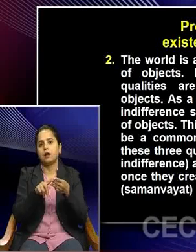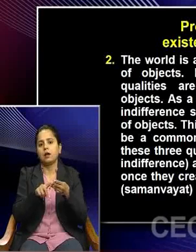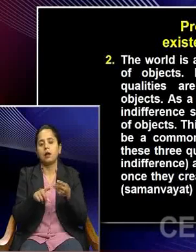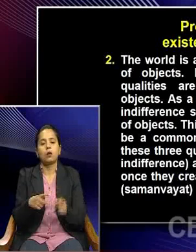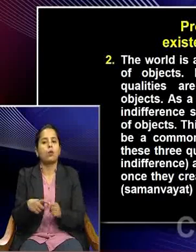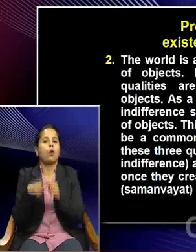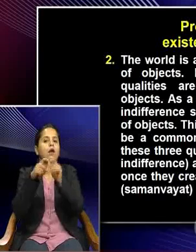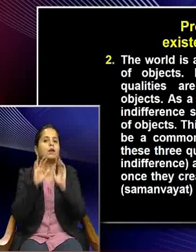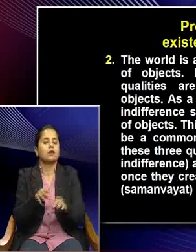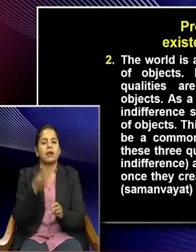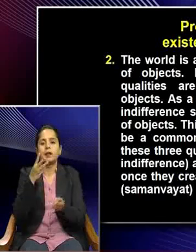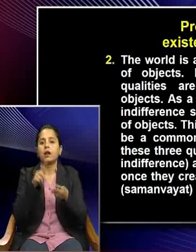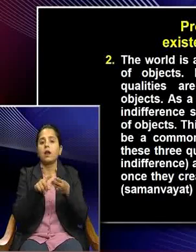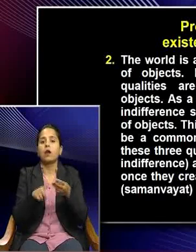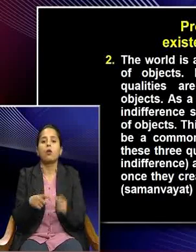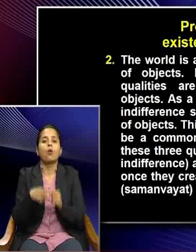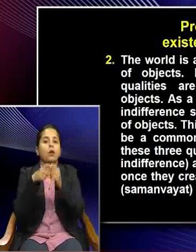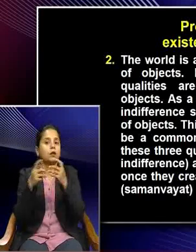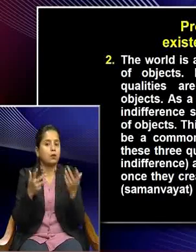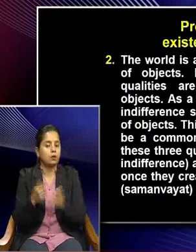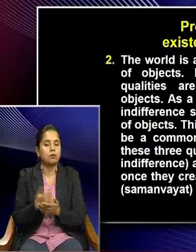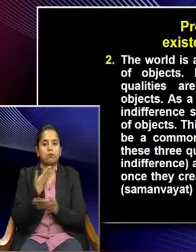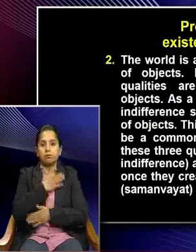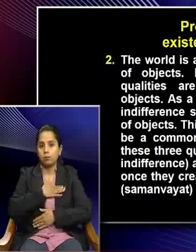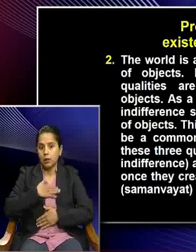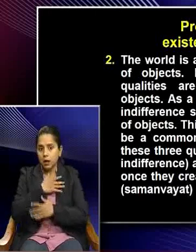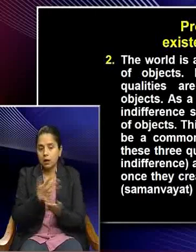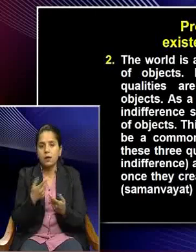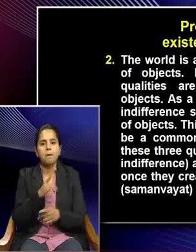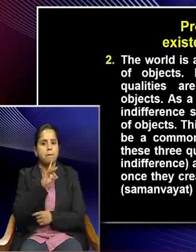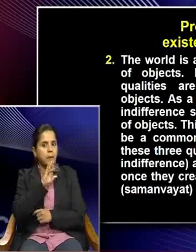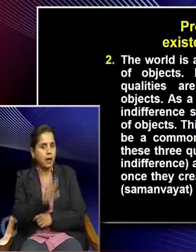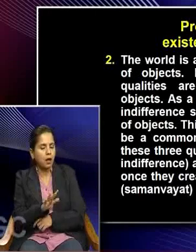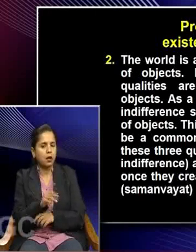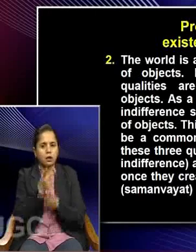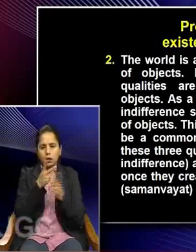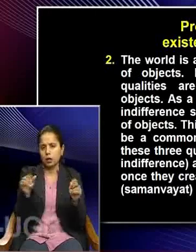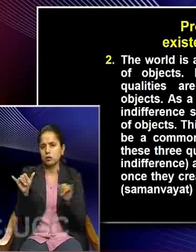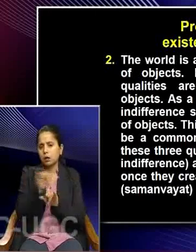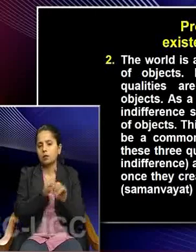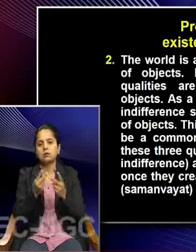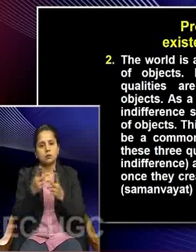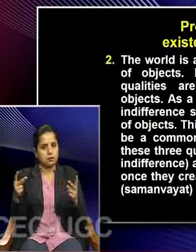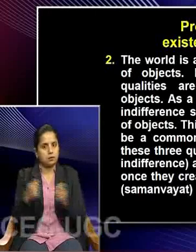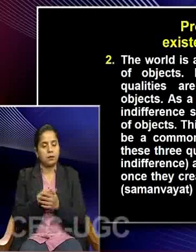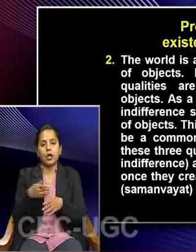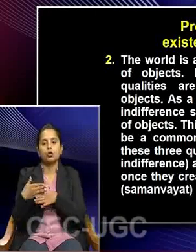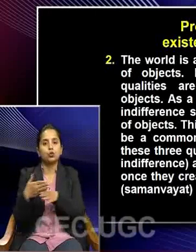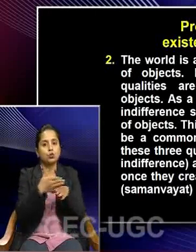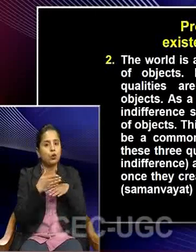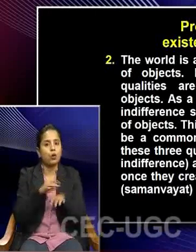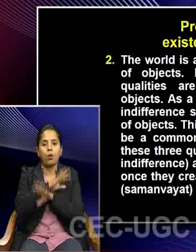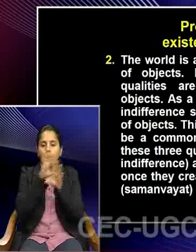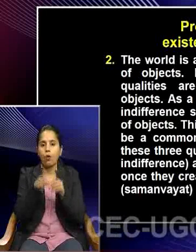What are these three qualities? The qualities of pleasure, pain and indifference, and share in all